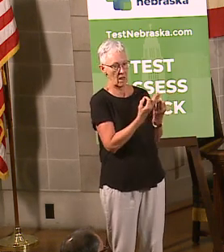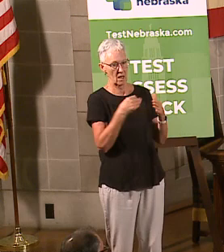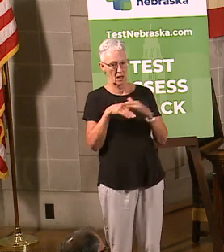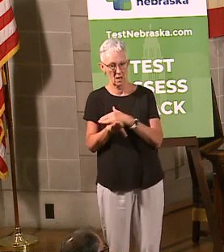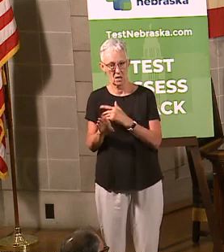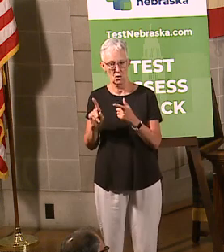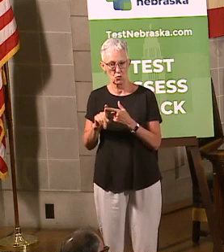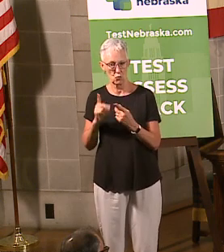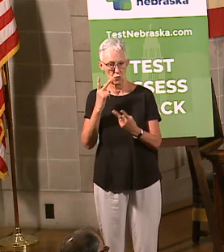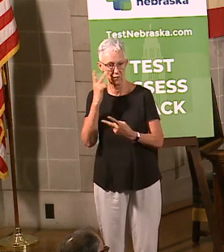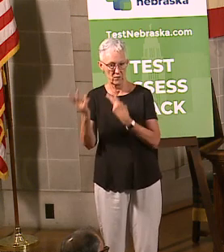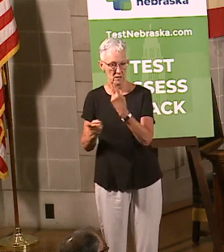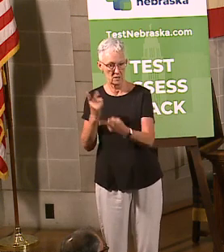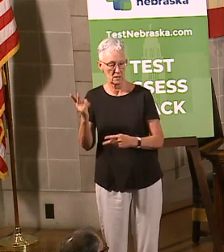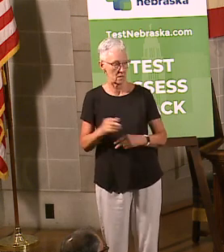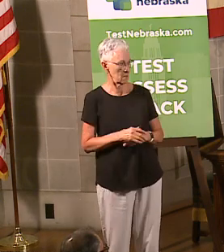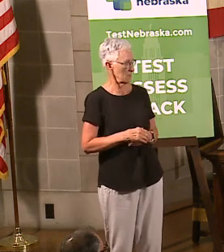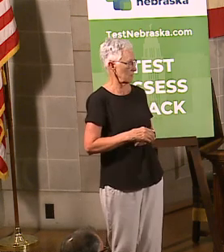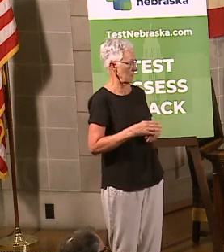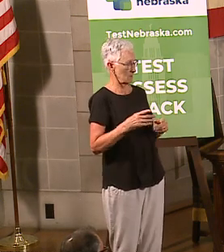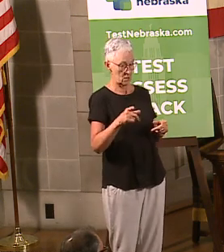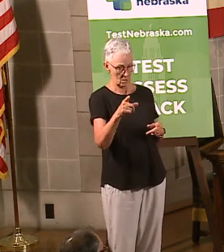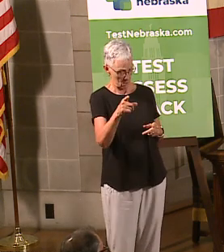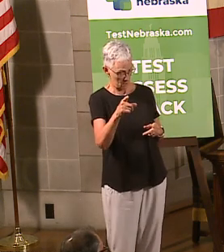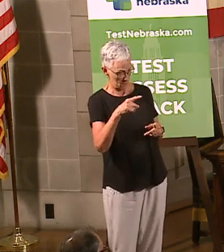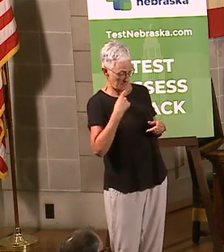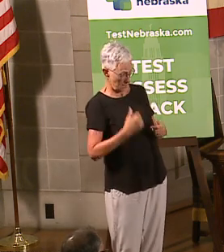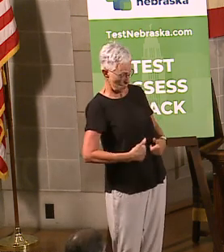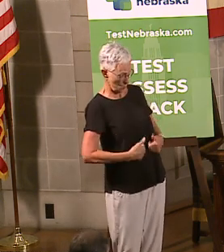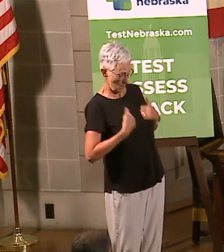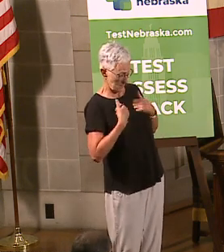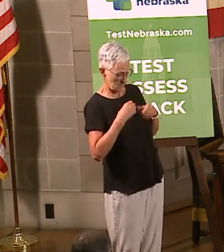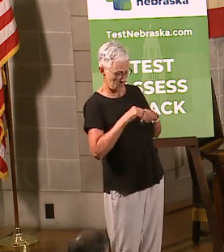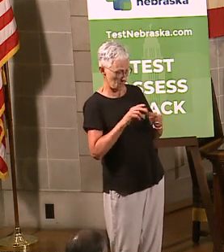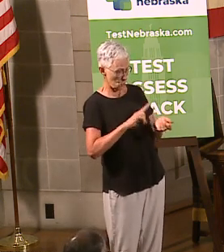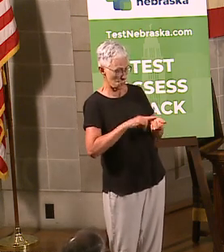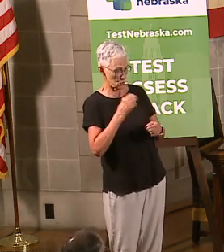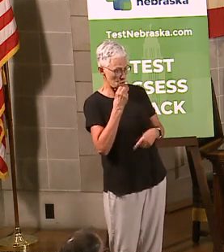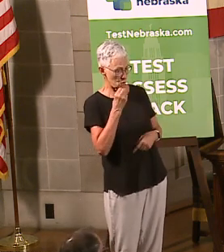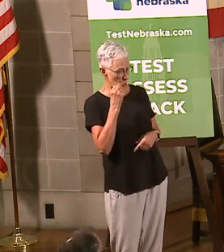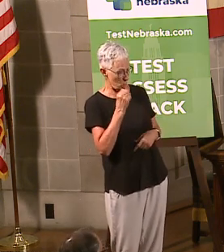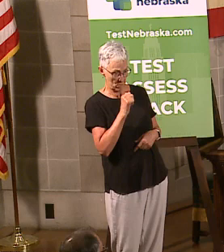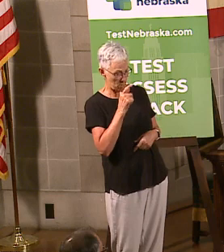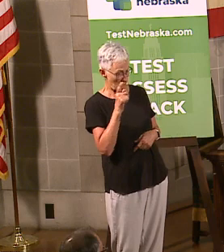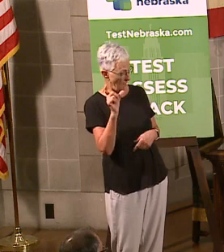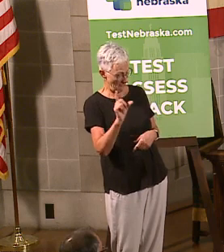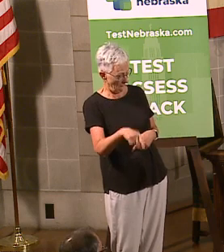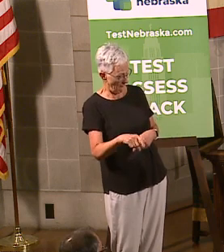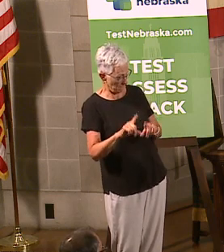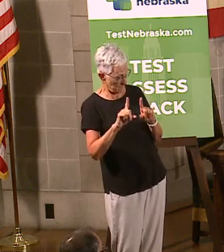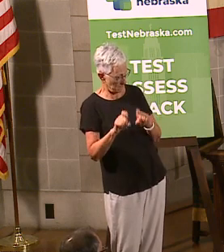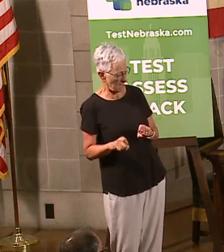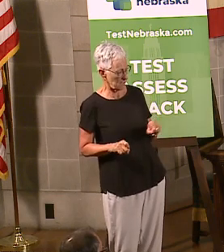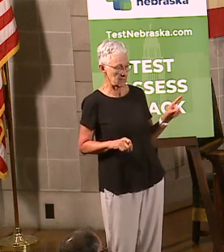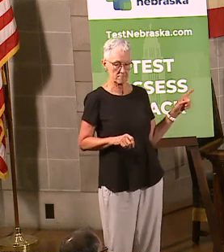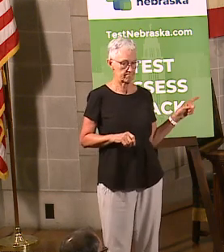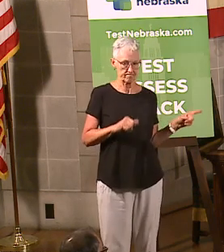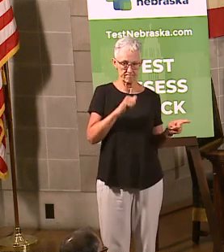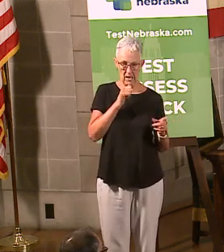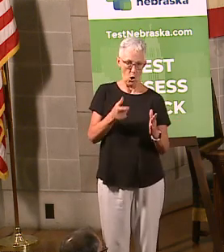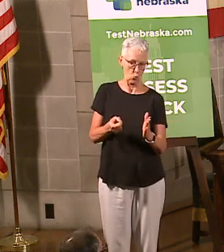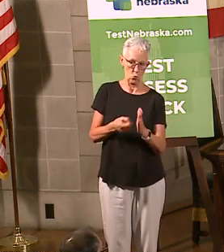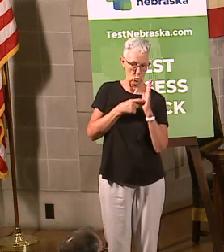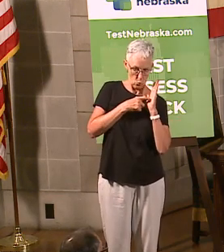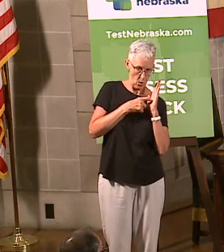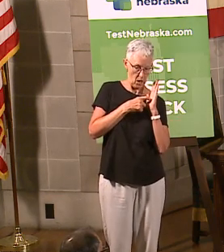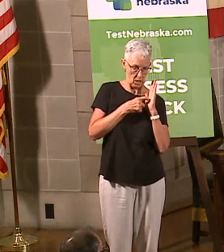And the residents don't have to be tested? Residents are not required to be tested. It's recommended, but really,